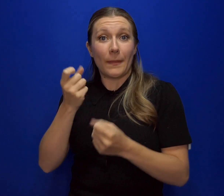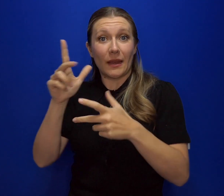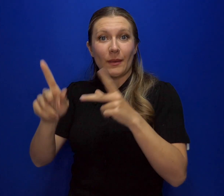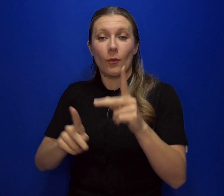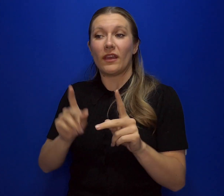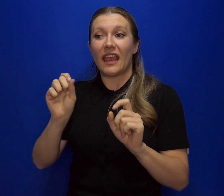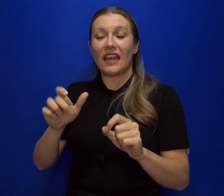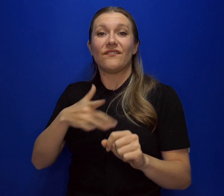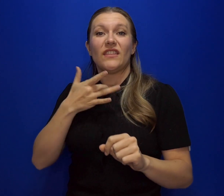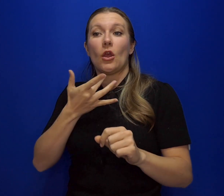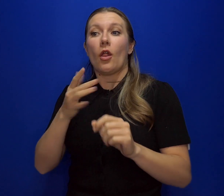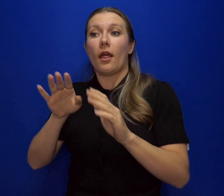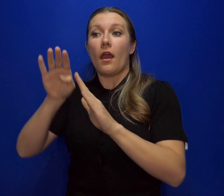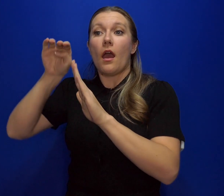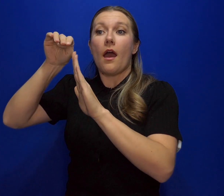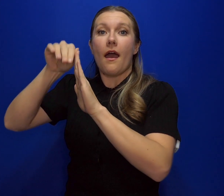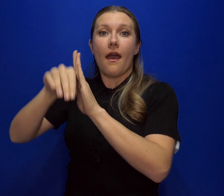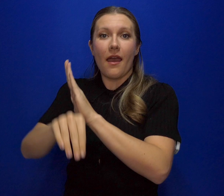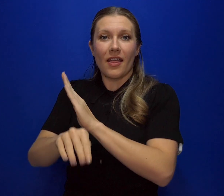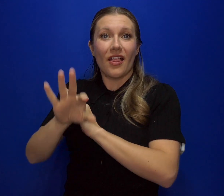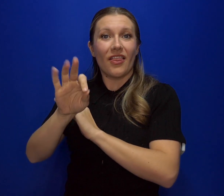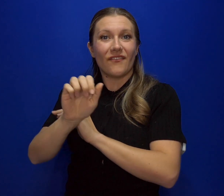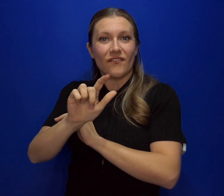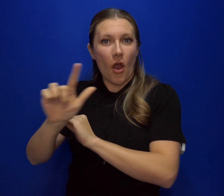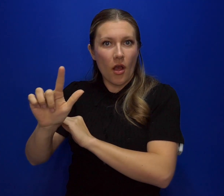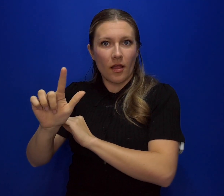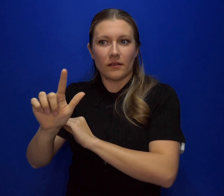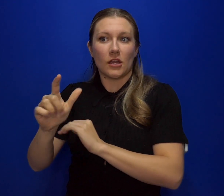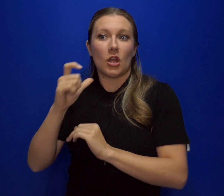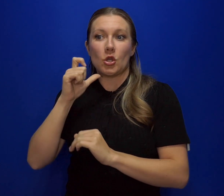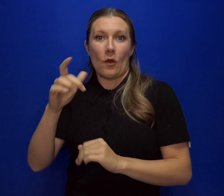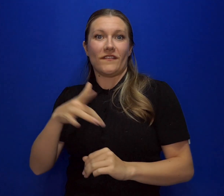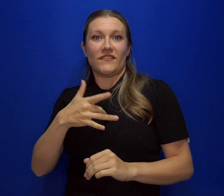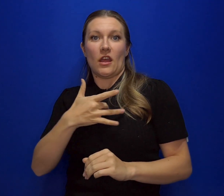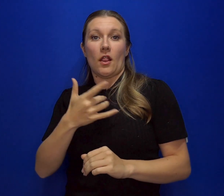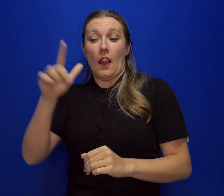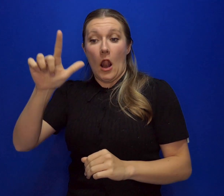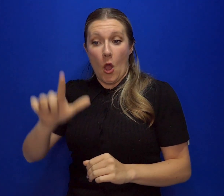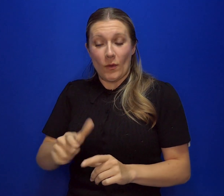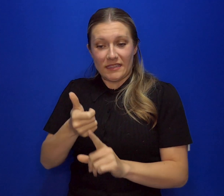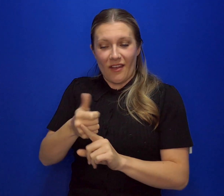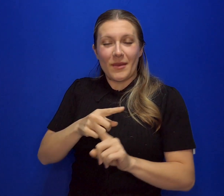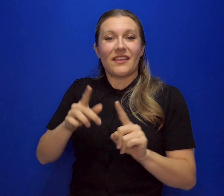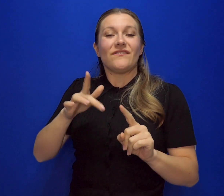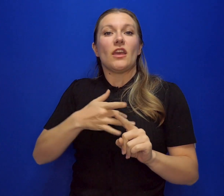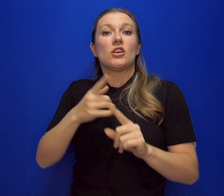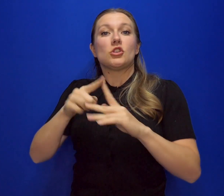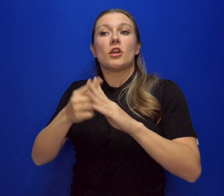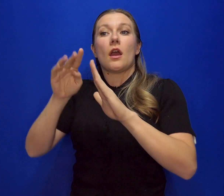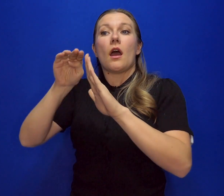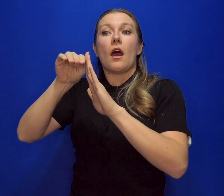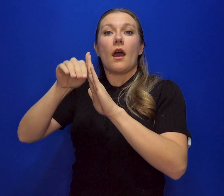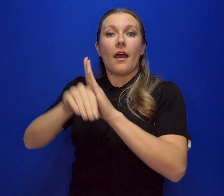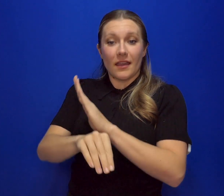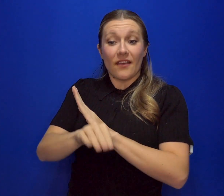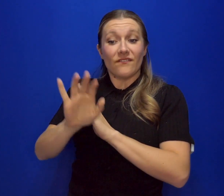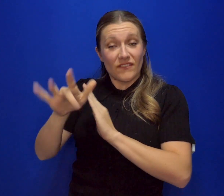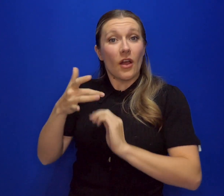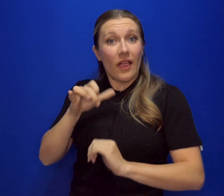you can feel a fall. So yes. So you feel the fall before the number is an issue. And correct. Just stuff like that is great to